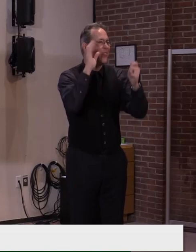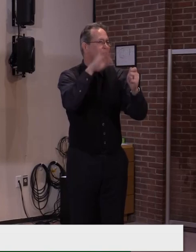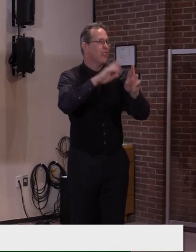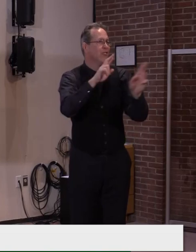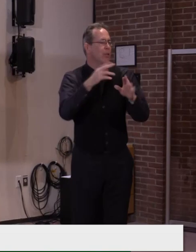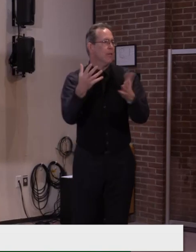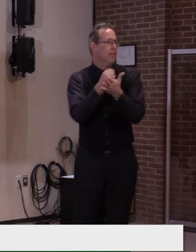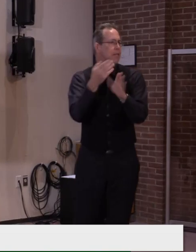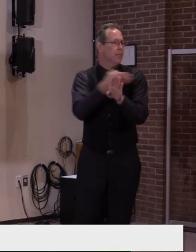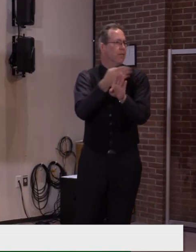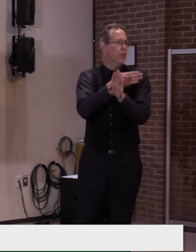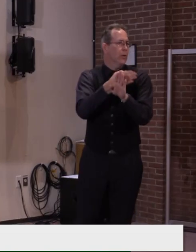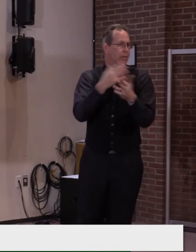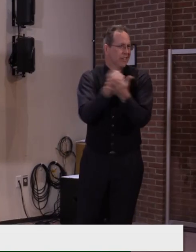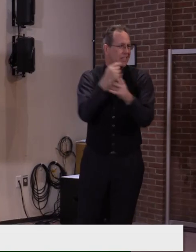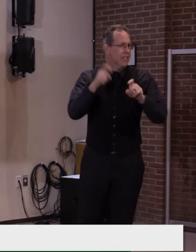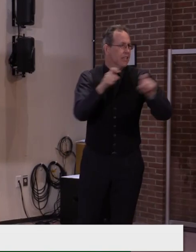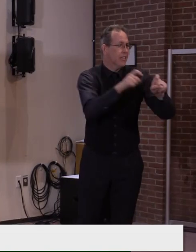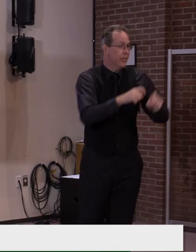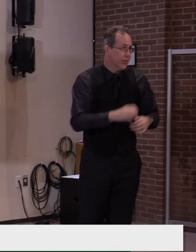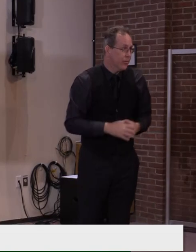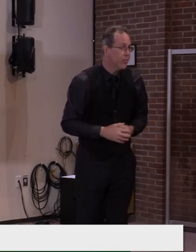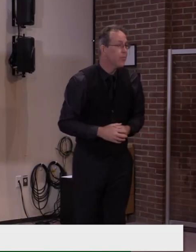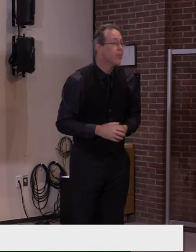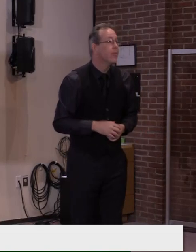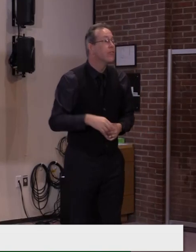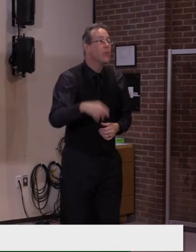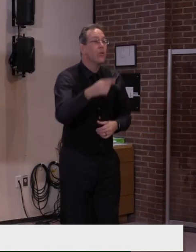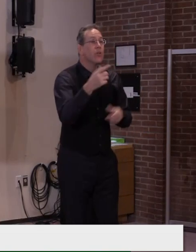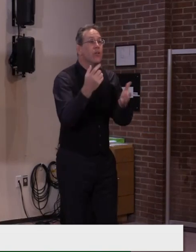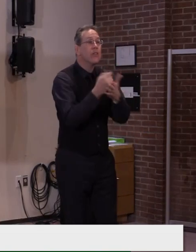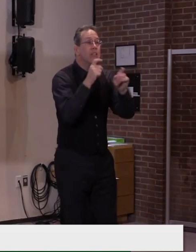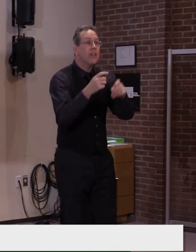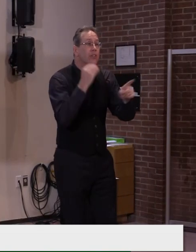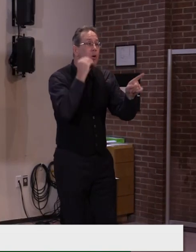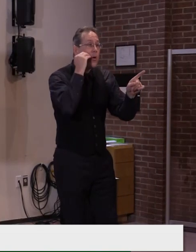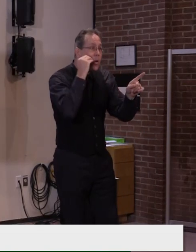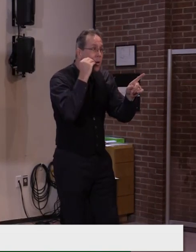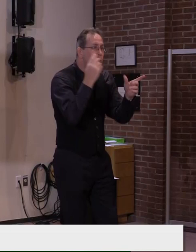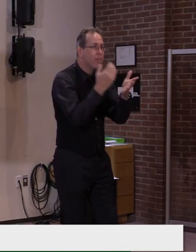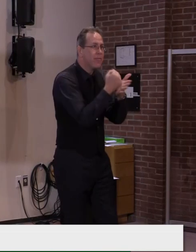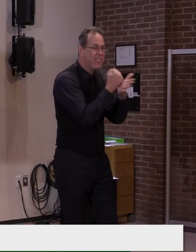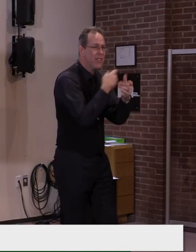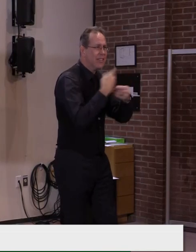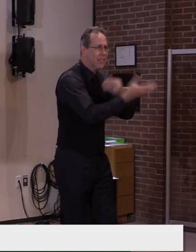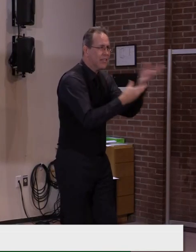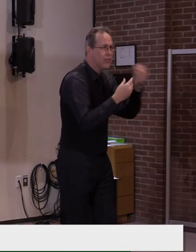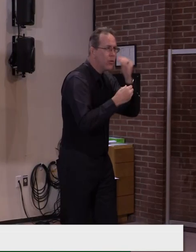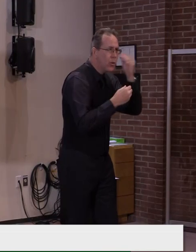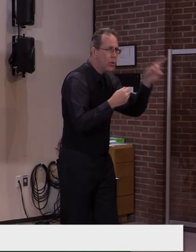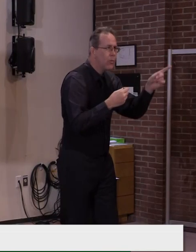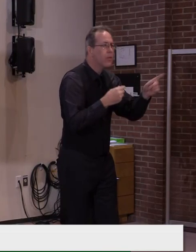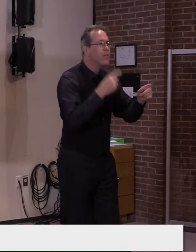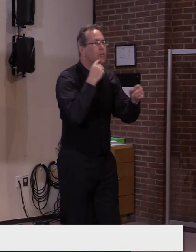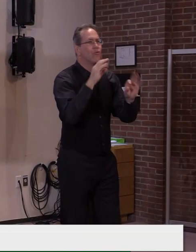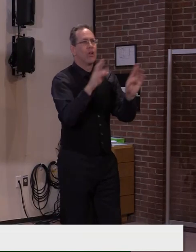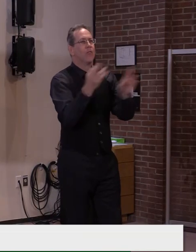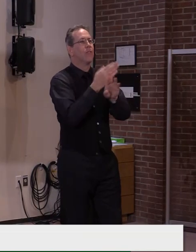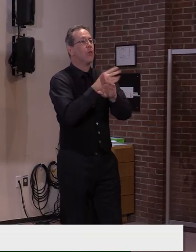an additional layer of testing offered during the holiday season. We're pleased to see Vermonters using this